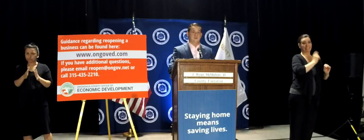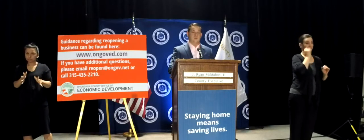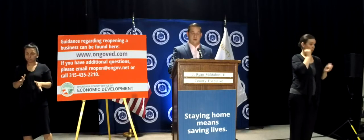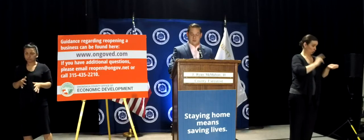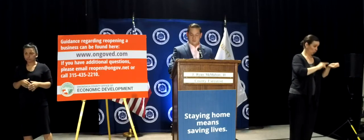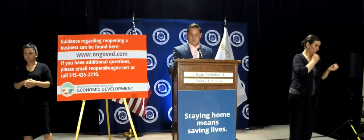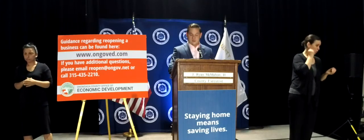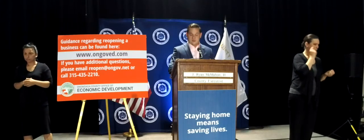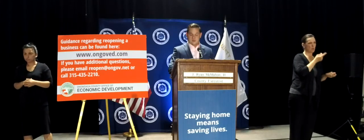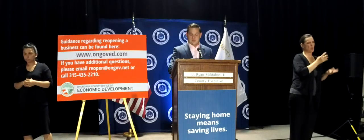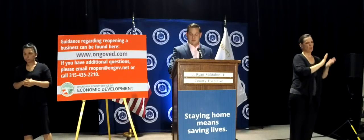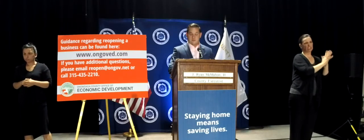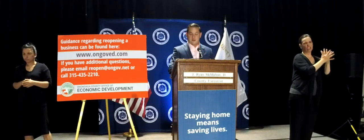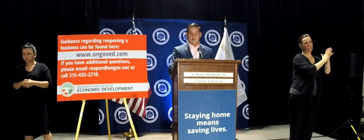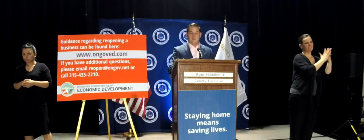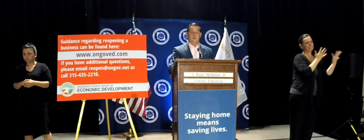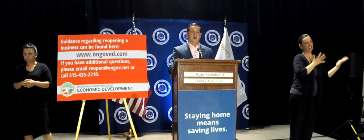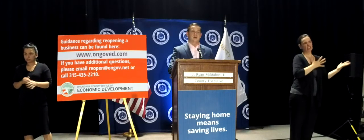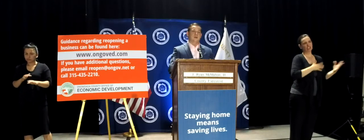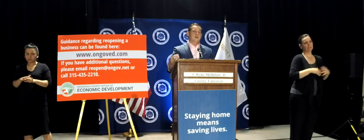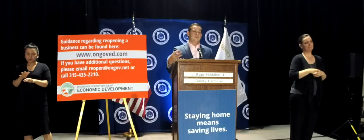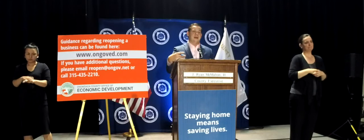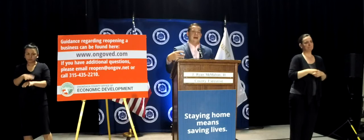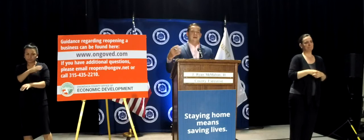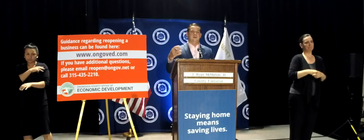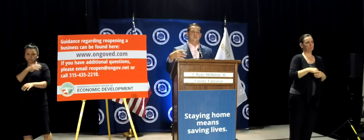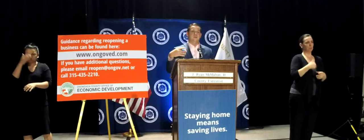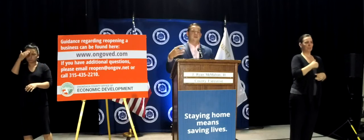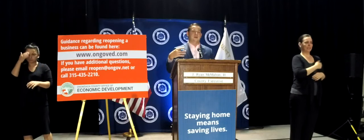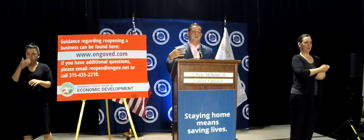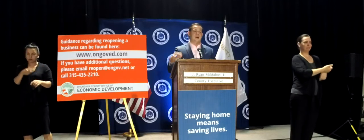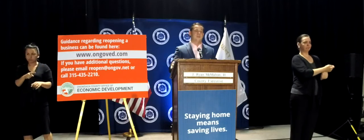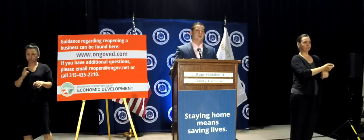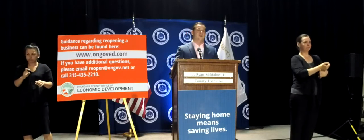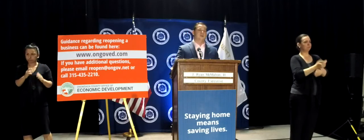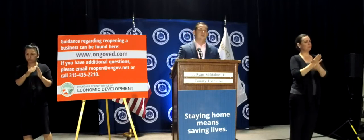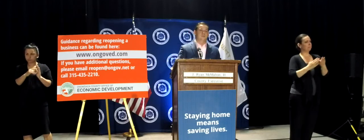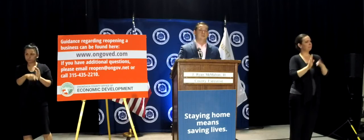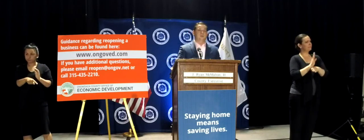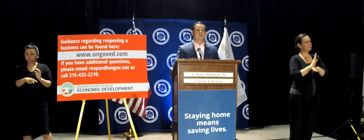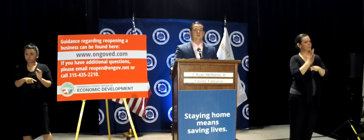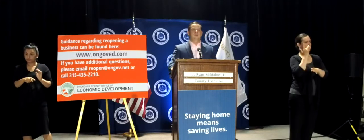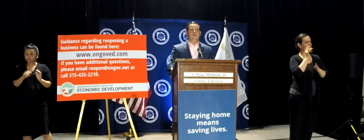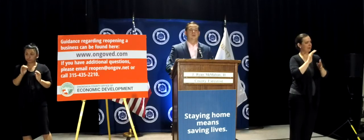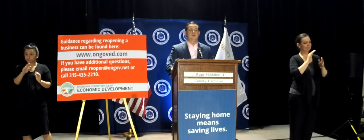That's where it is. If you take those out, they might even be running behind their percentage of population.